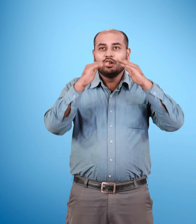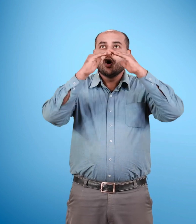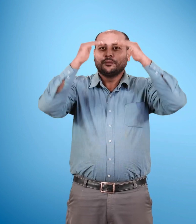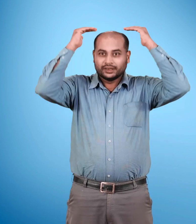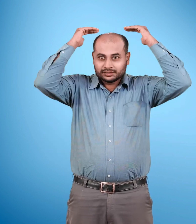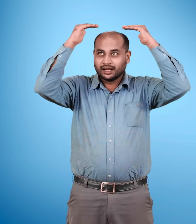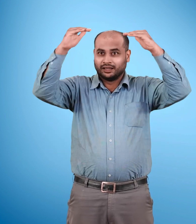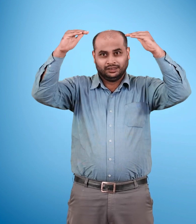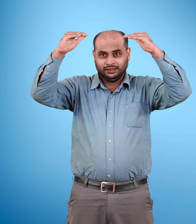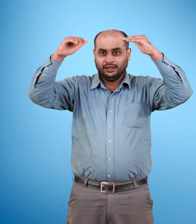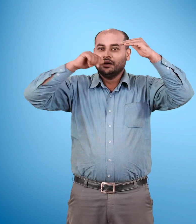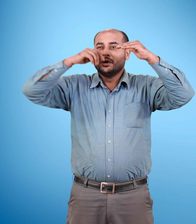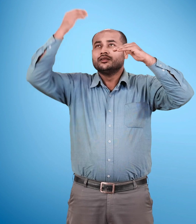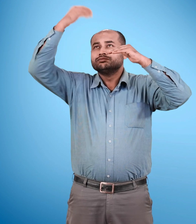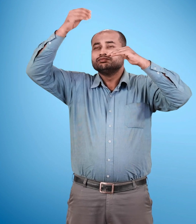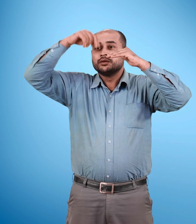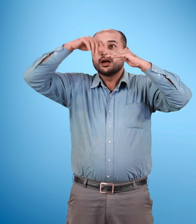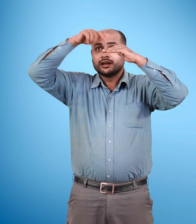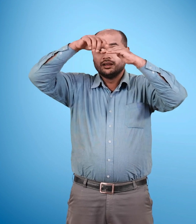Rooftop rainwater harvesting.